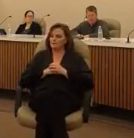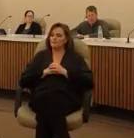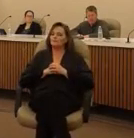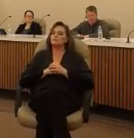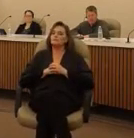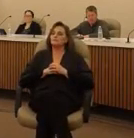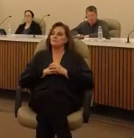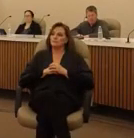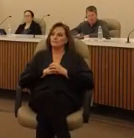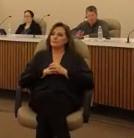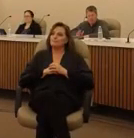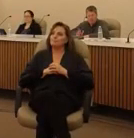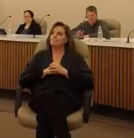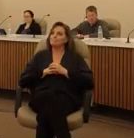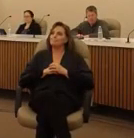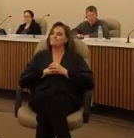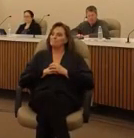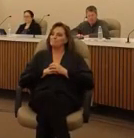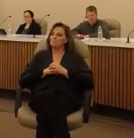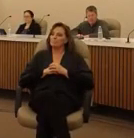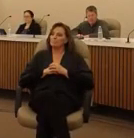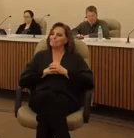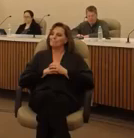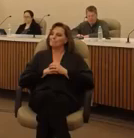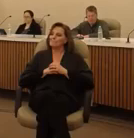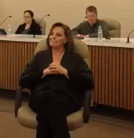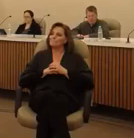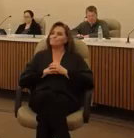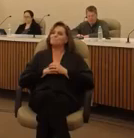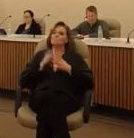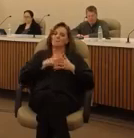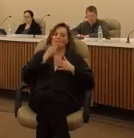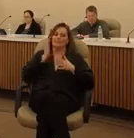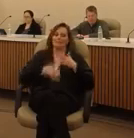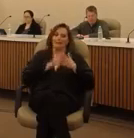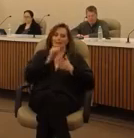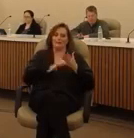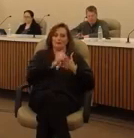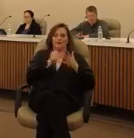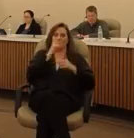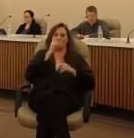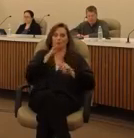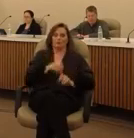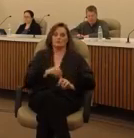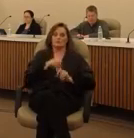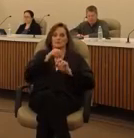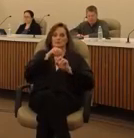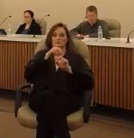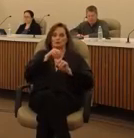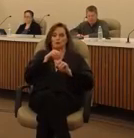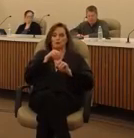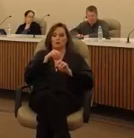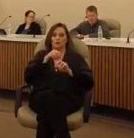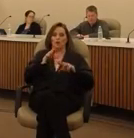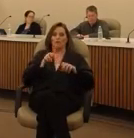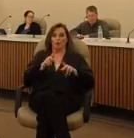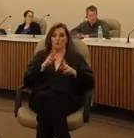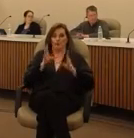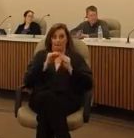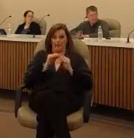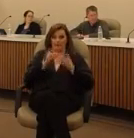That calls the end of the agenda for the special permit